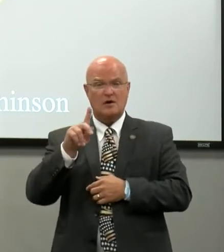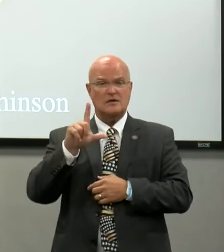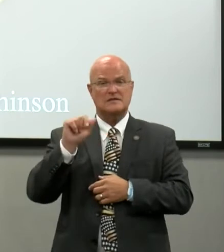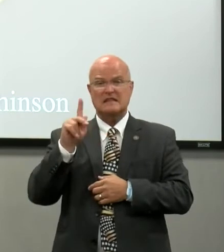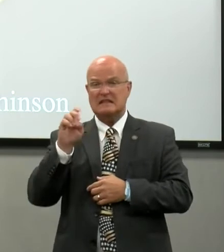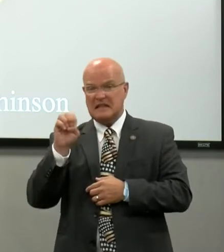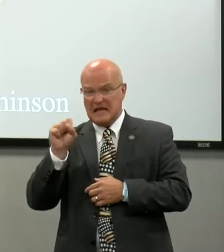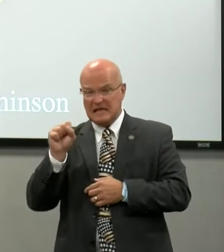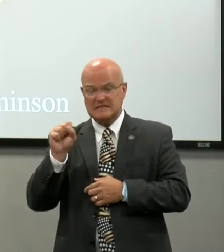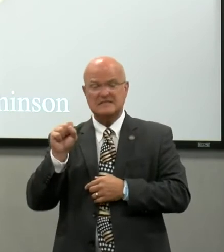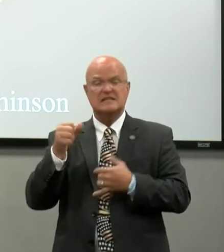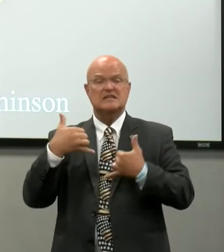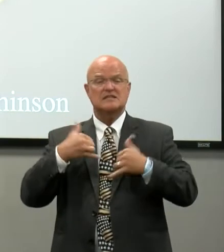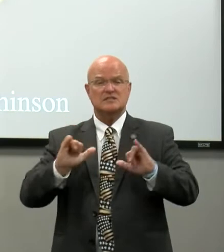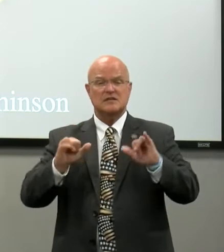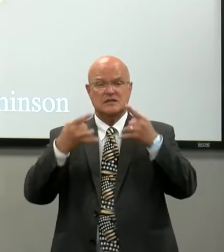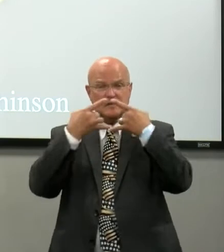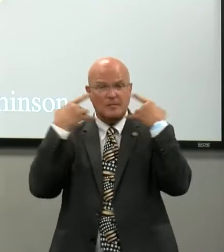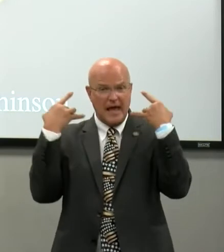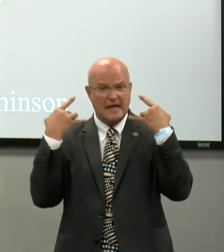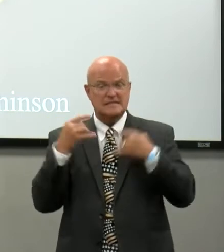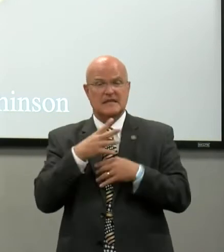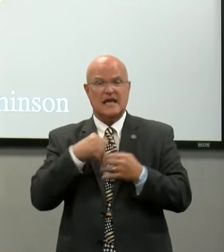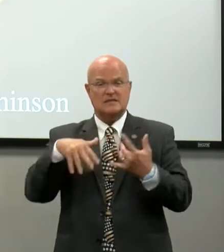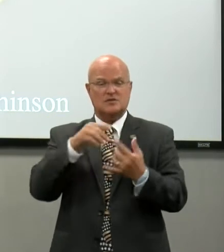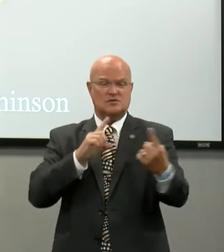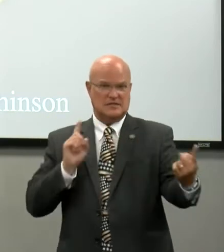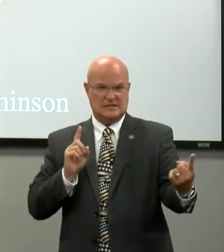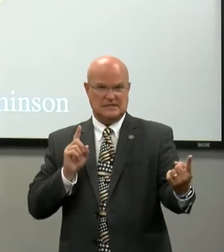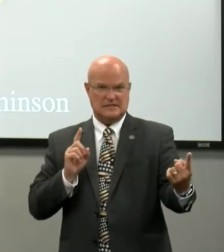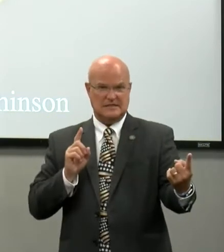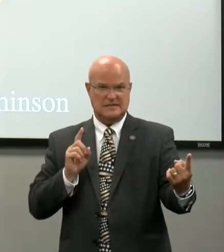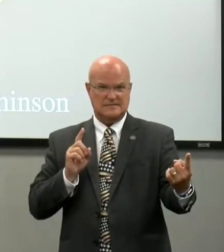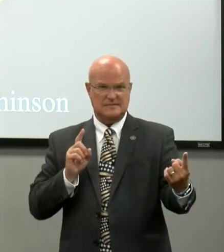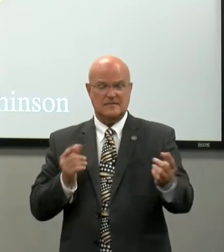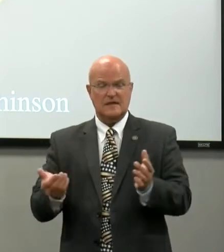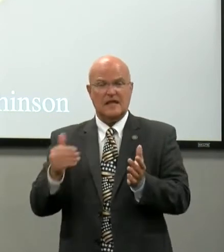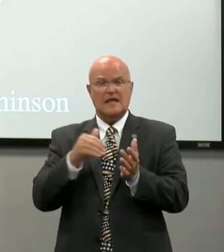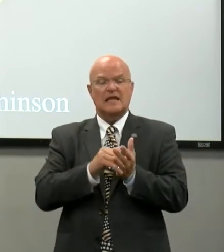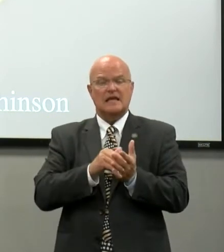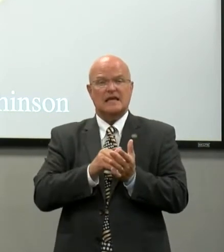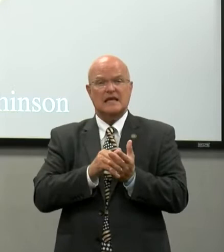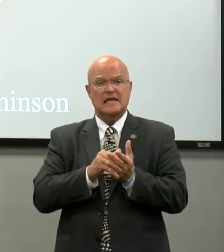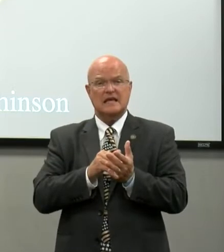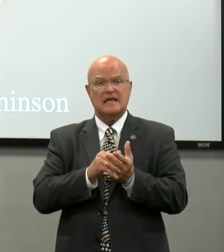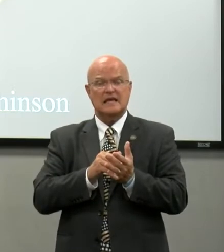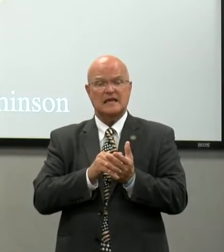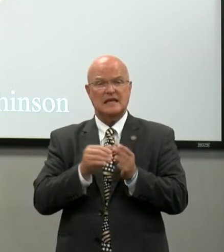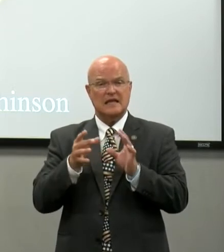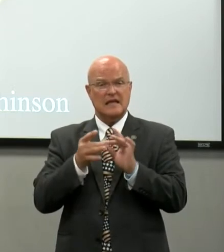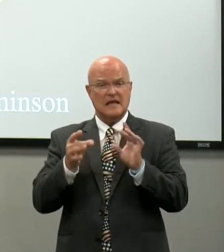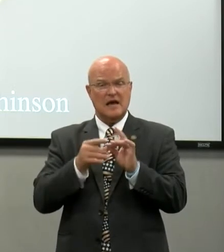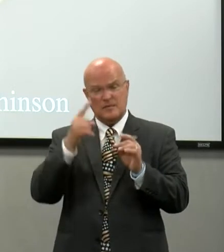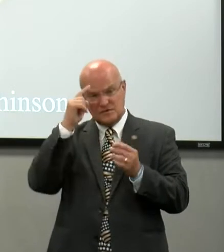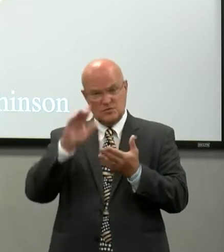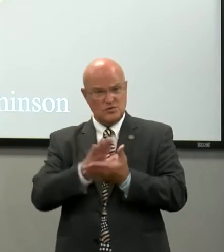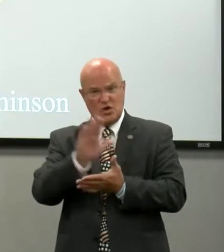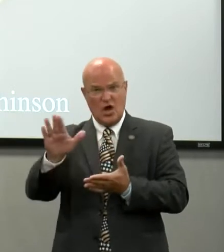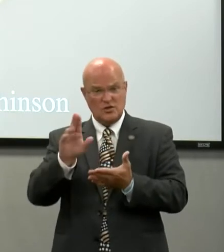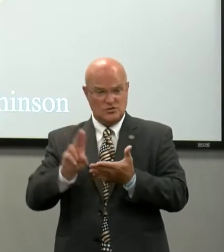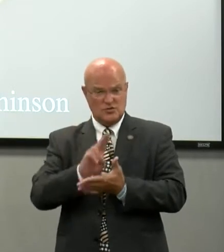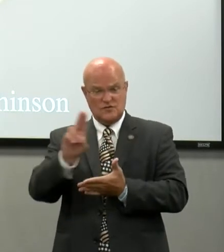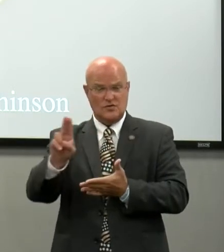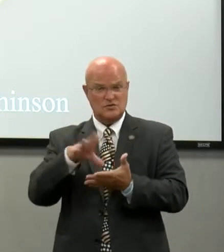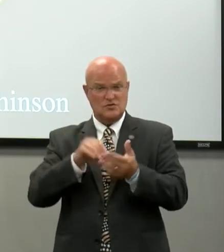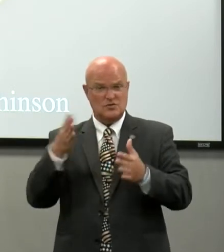we continue to use the masks and social distance. And again, I've directed comments to college and